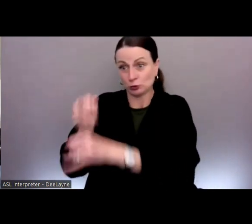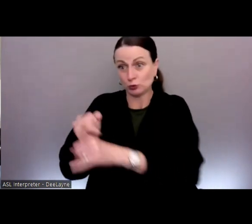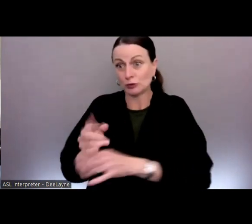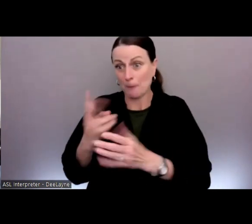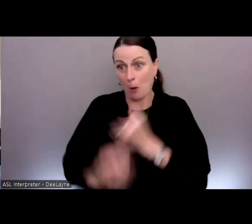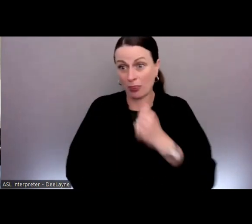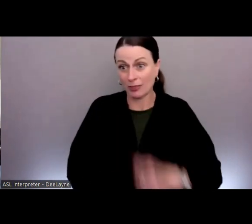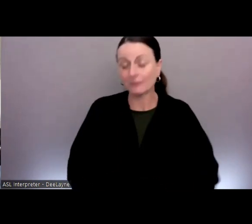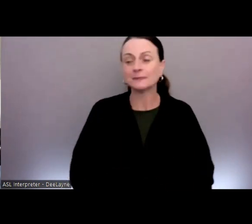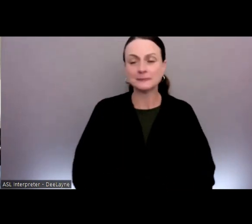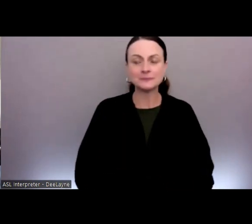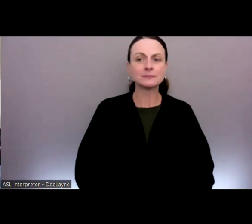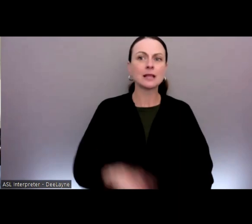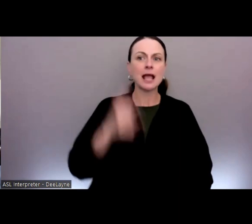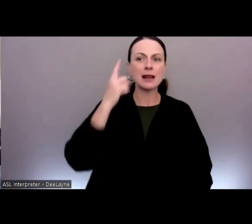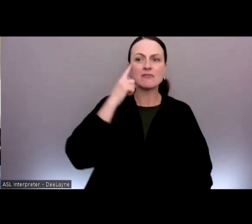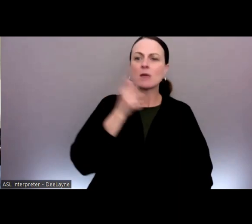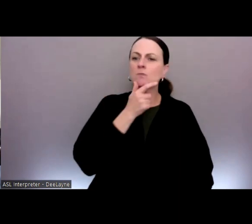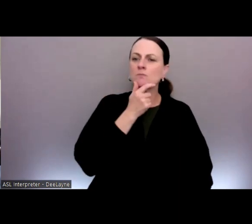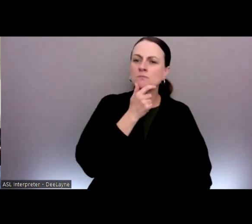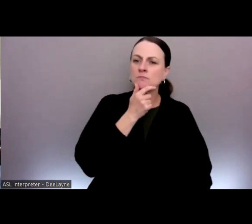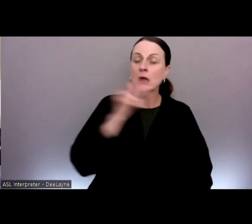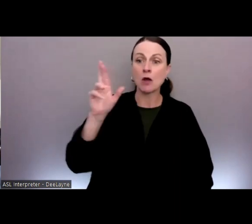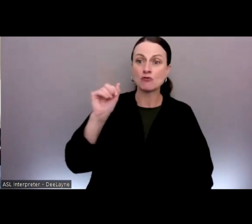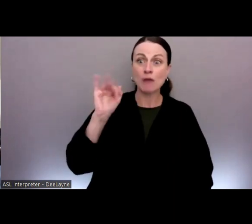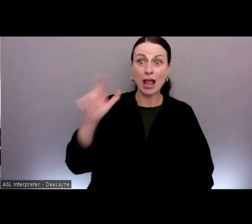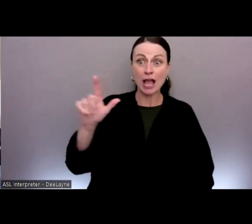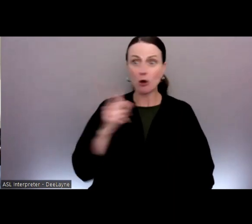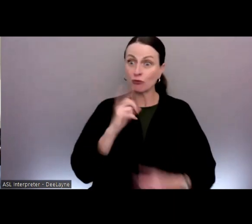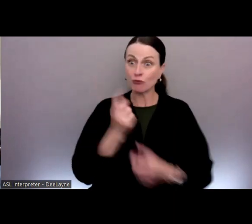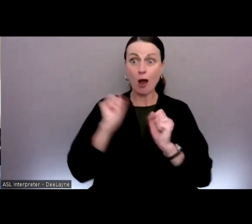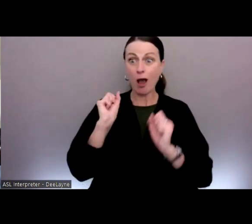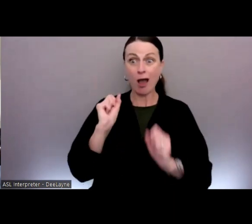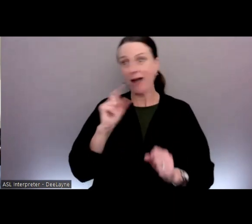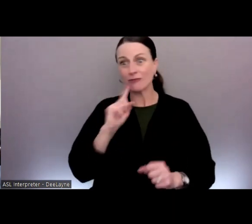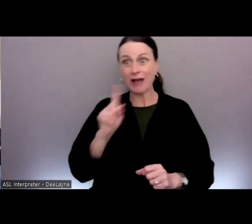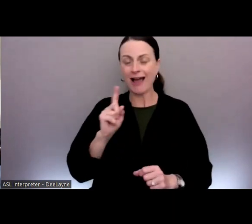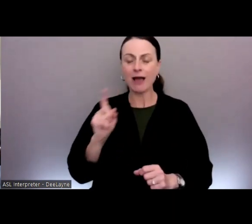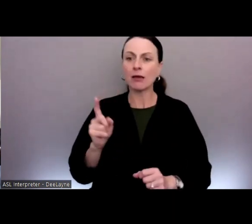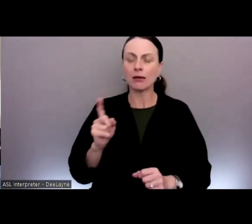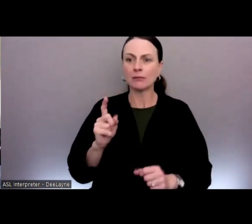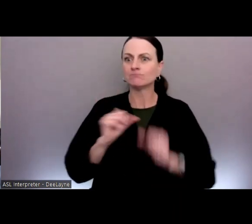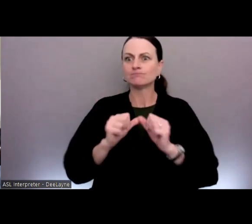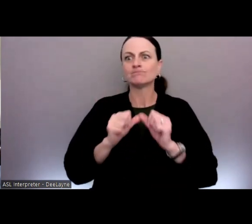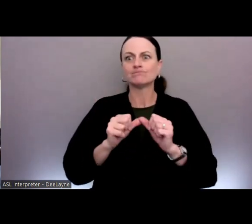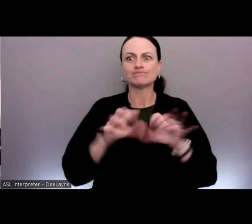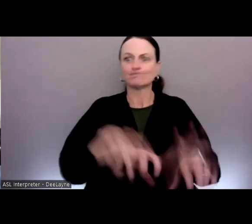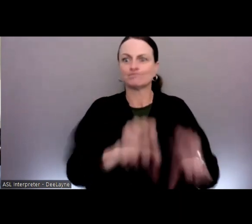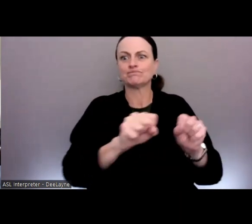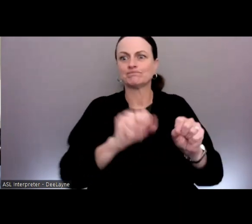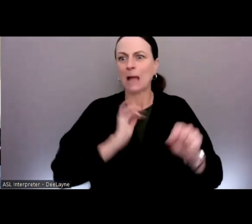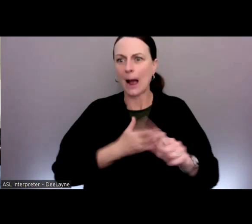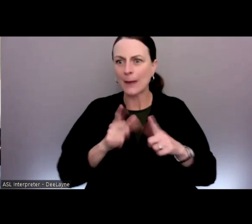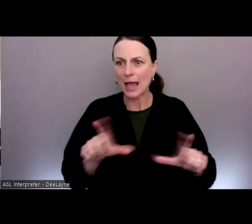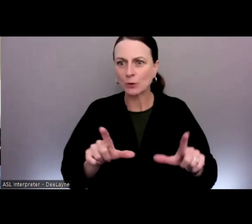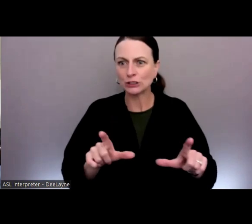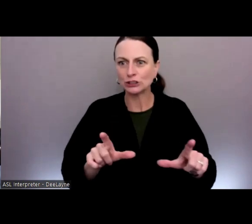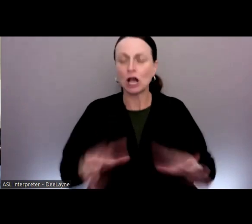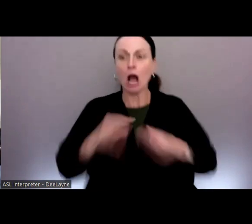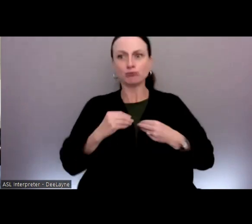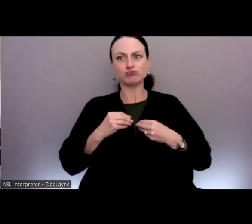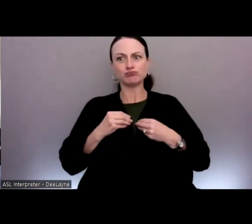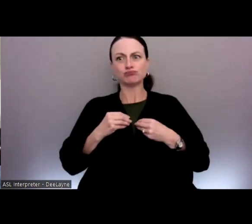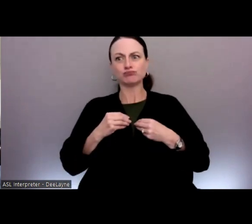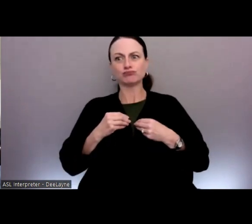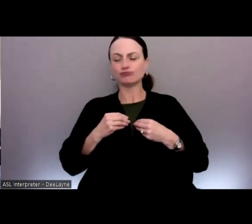And a taken for granted racial liberalism consistently steps in appropriating our language to claim and render